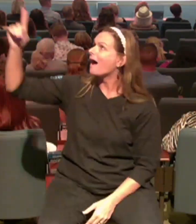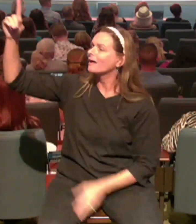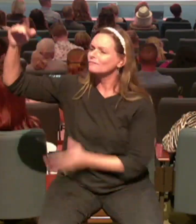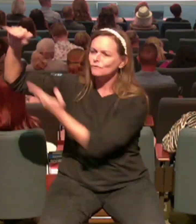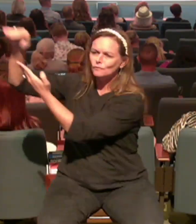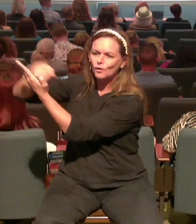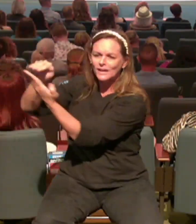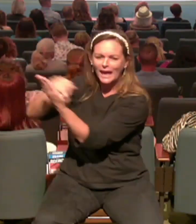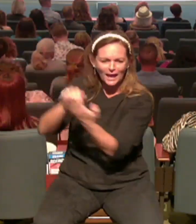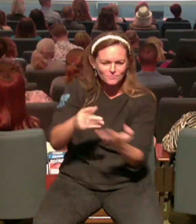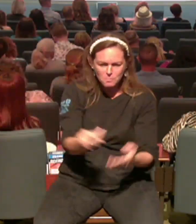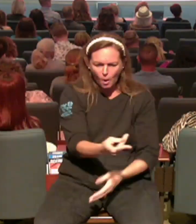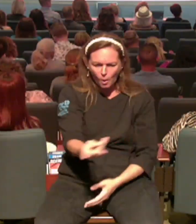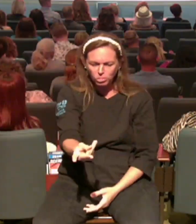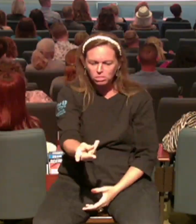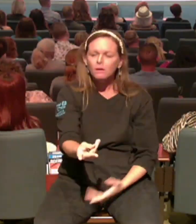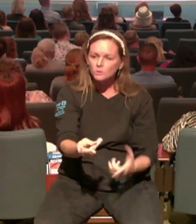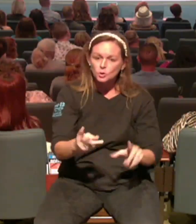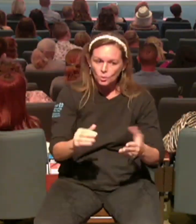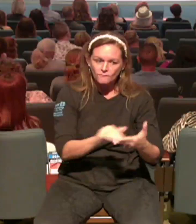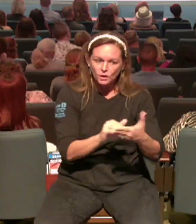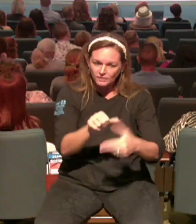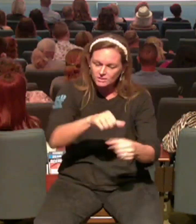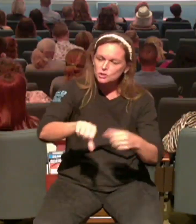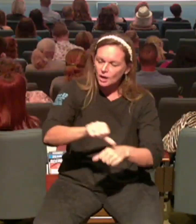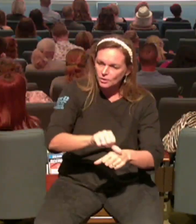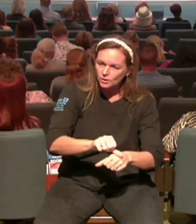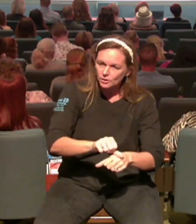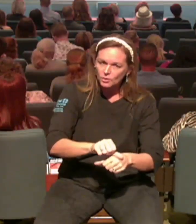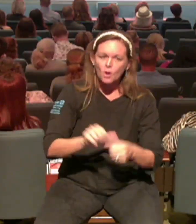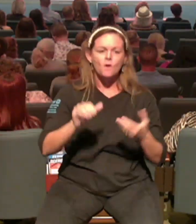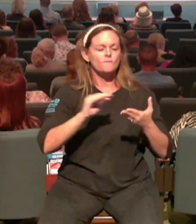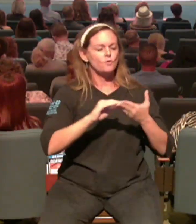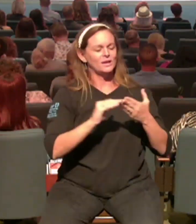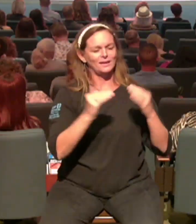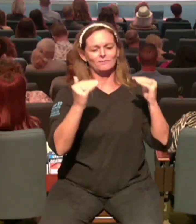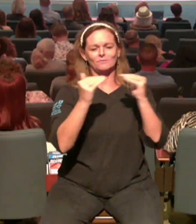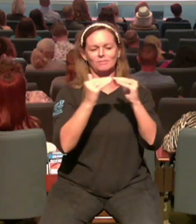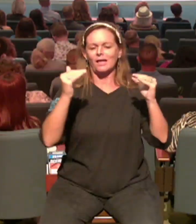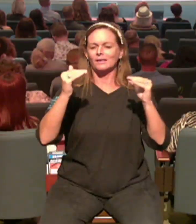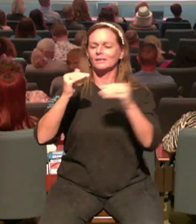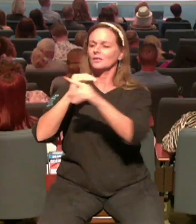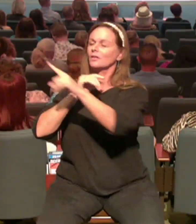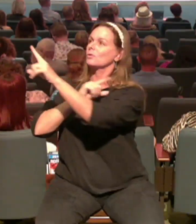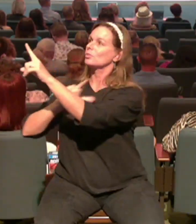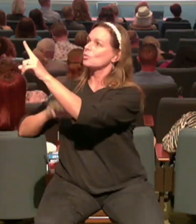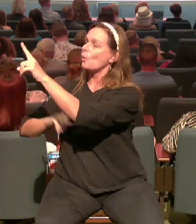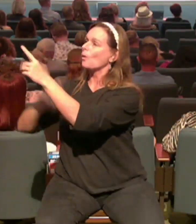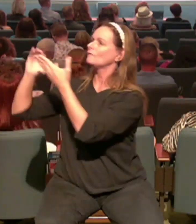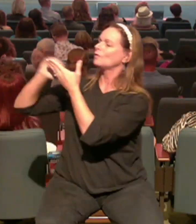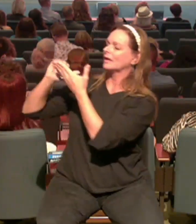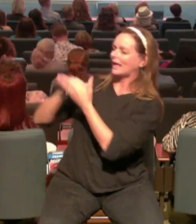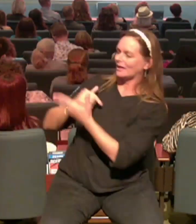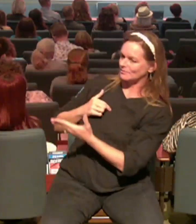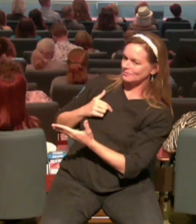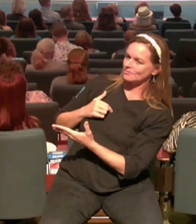3:13, forgive, say it with me, forgive as the Lord forgave you. So think about how the Lord forgave